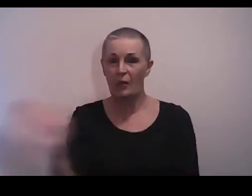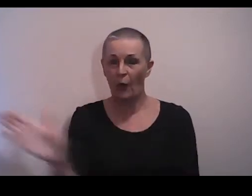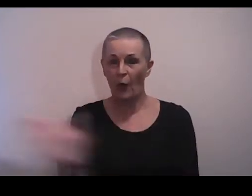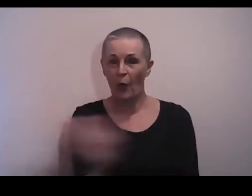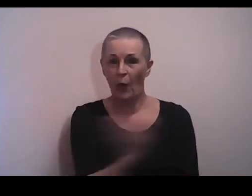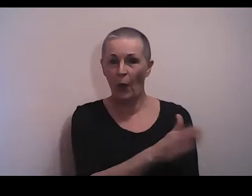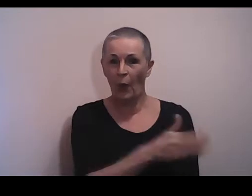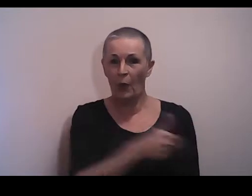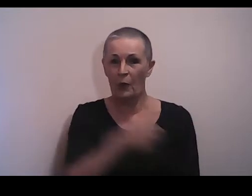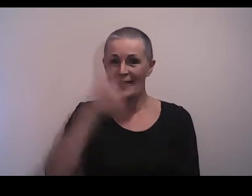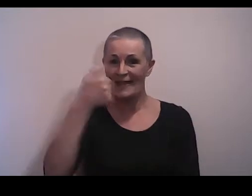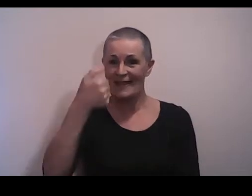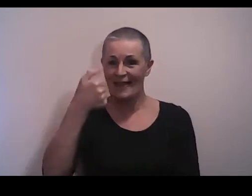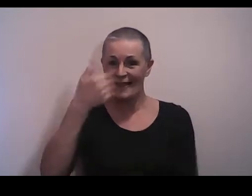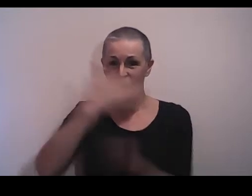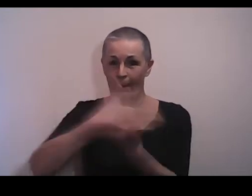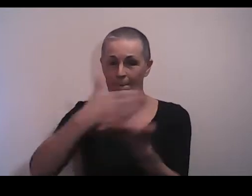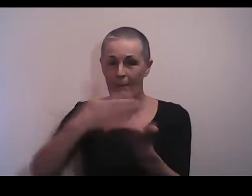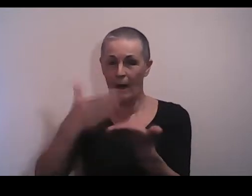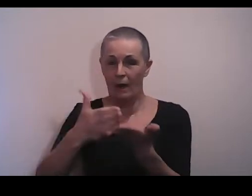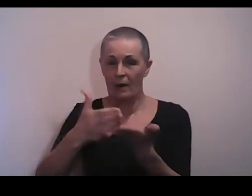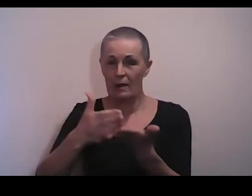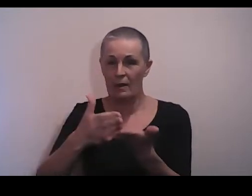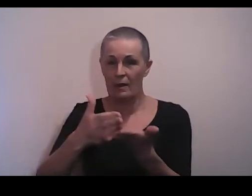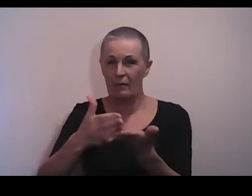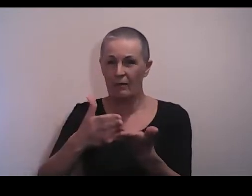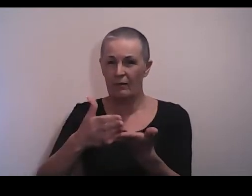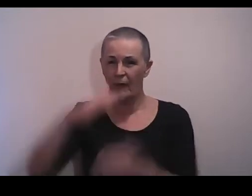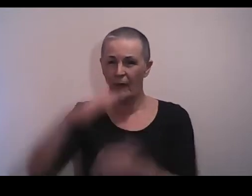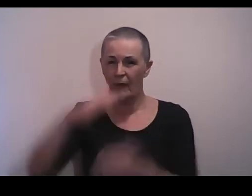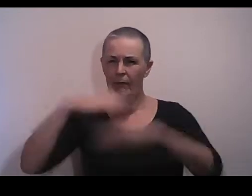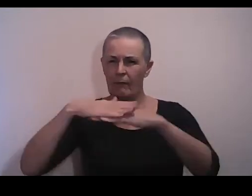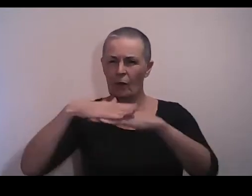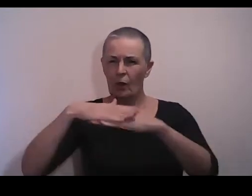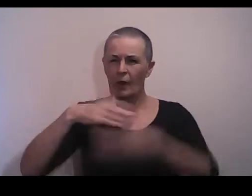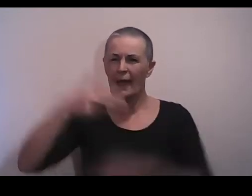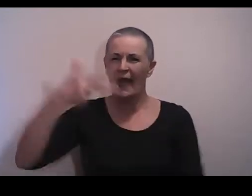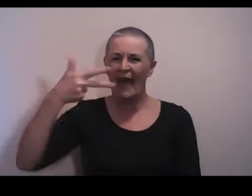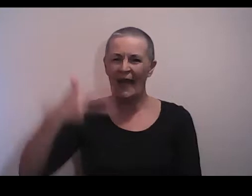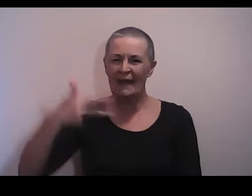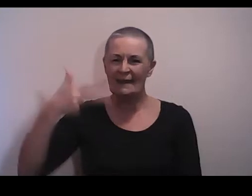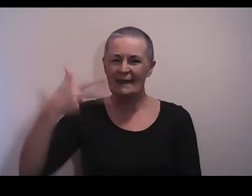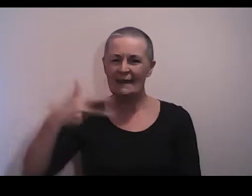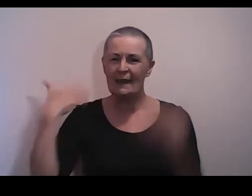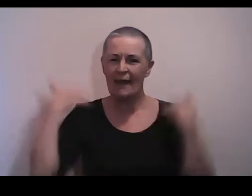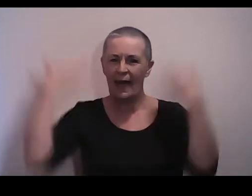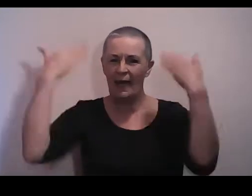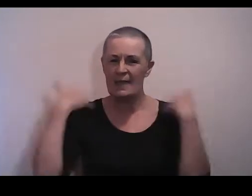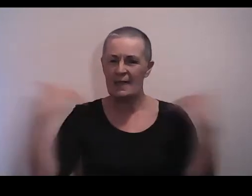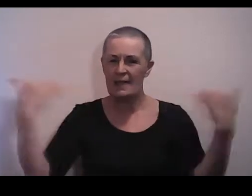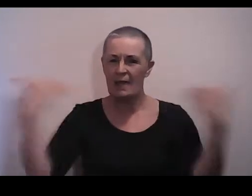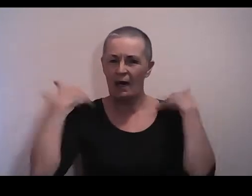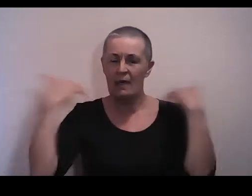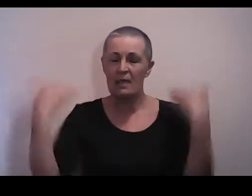exercises in total. So depending on how much time you have to spend, you'll be able